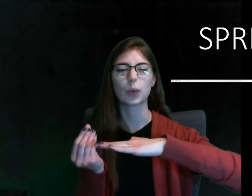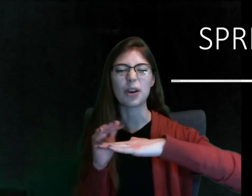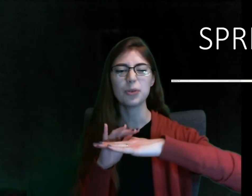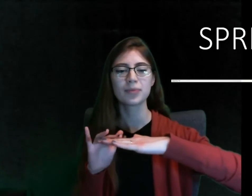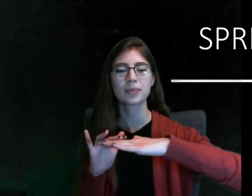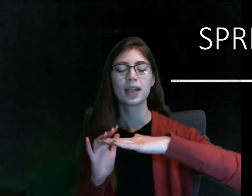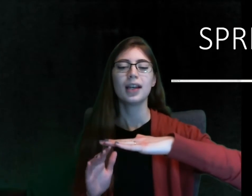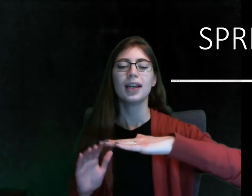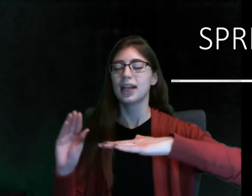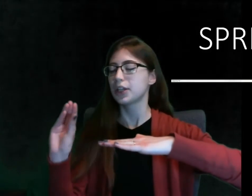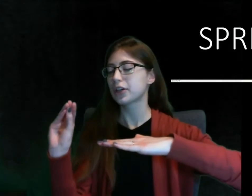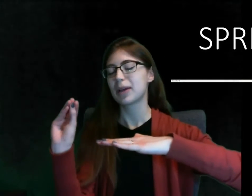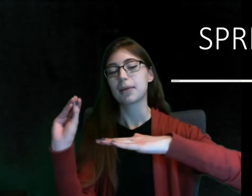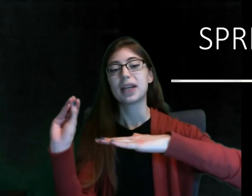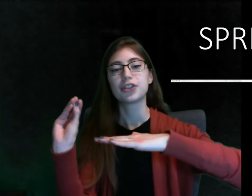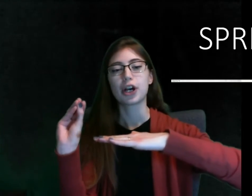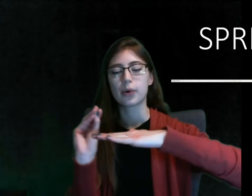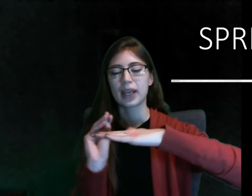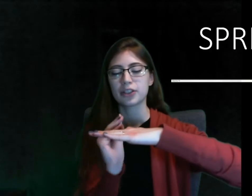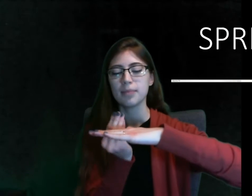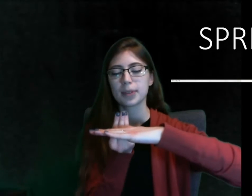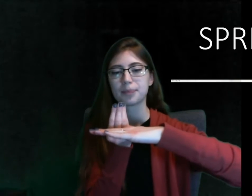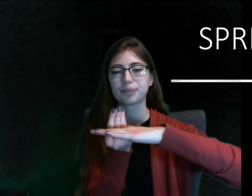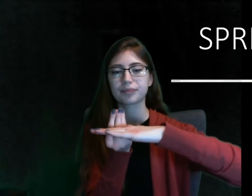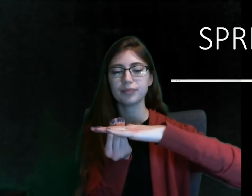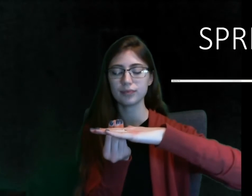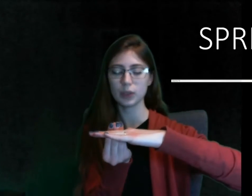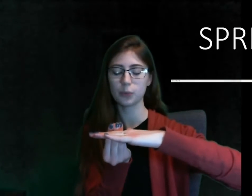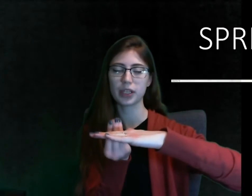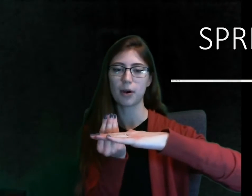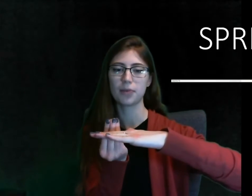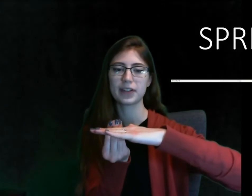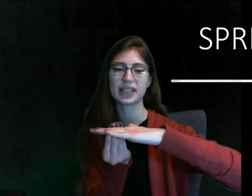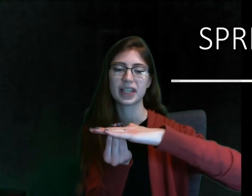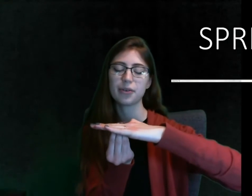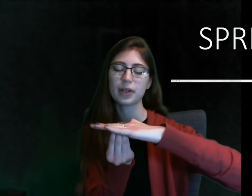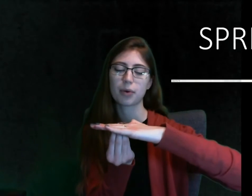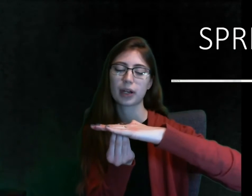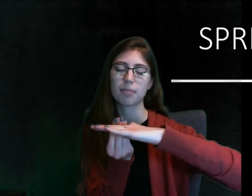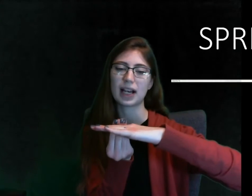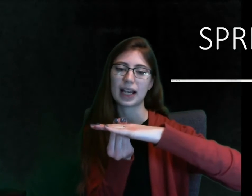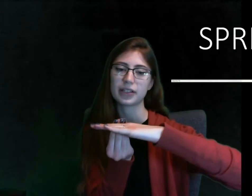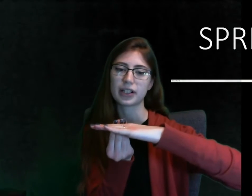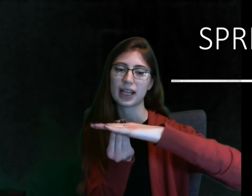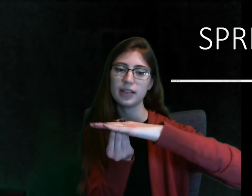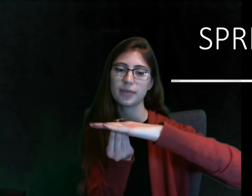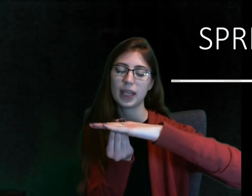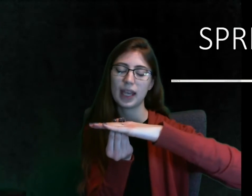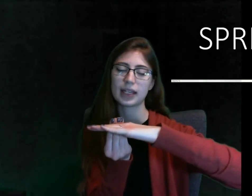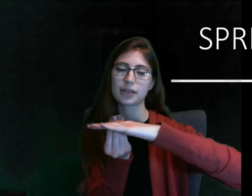ground. You're going to make a pinched O hand shape with your palm facing you and put it behind your hand. And it's going to